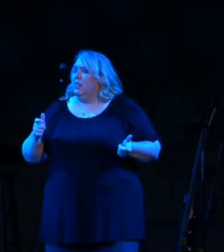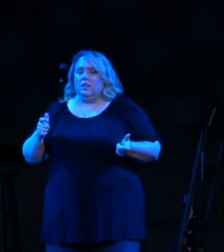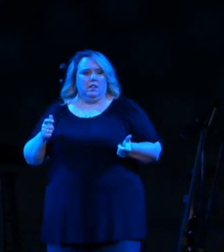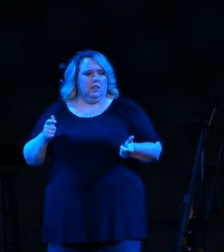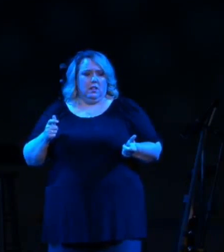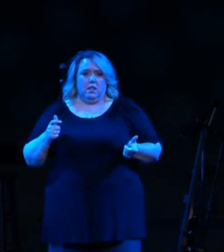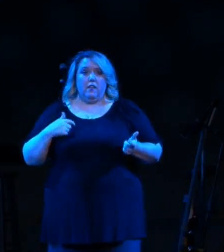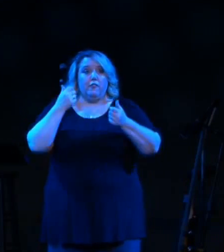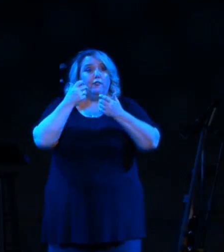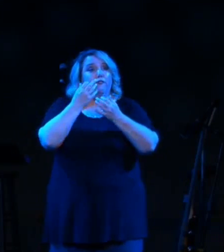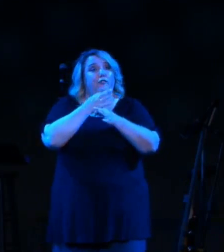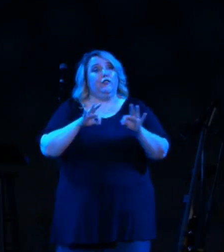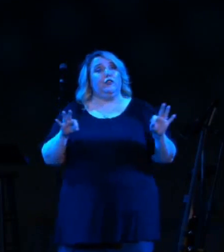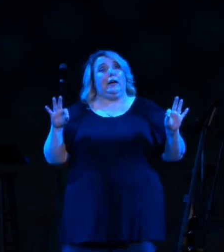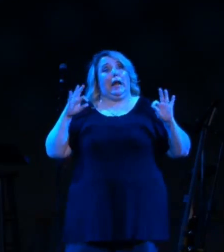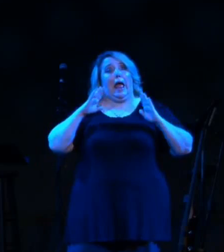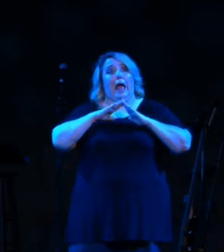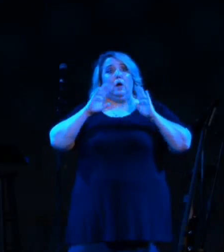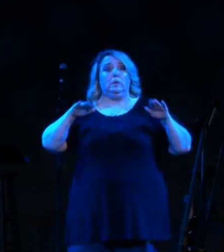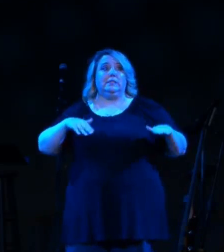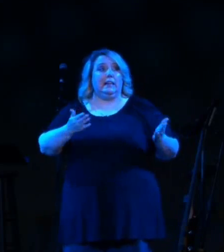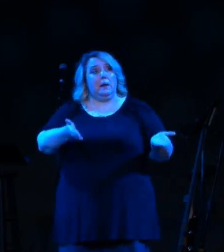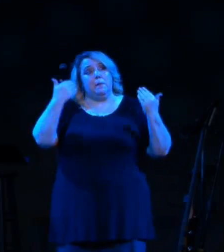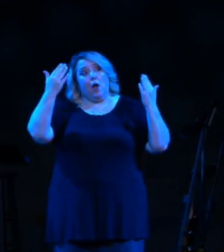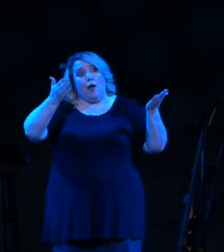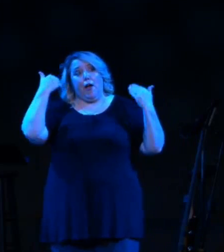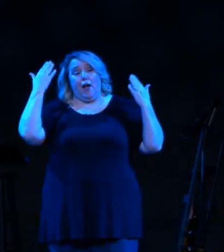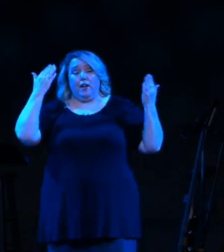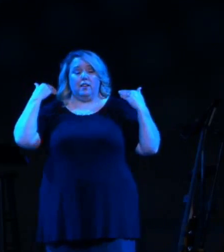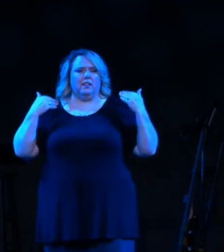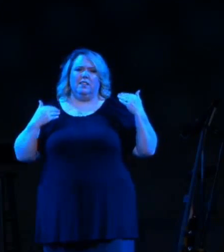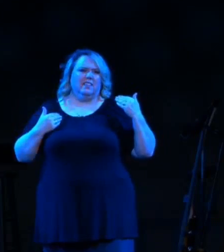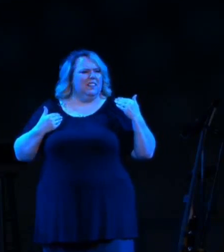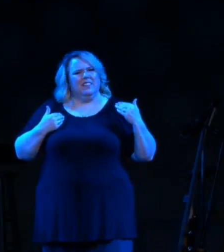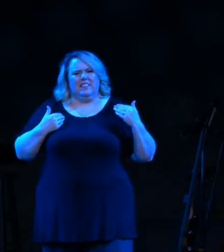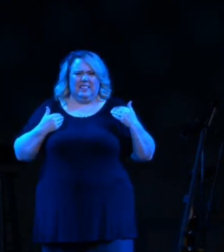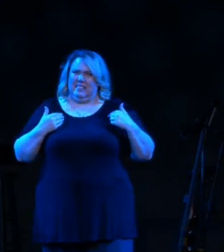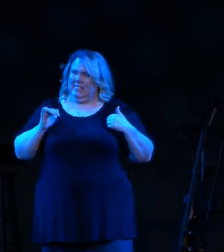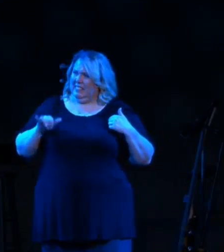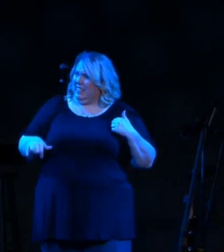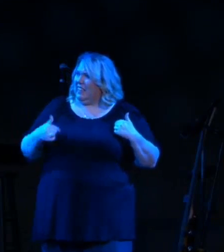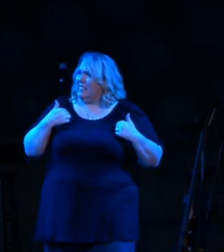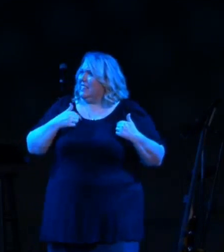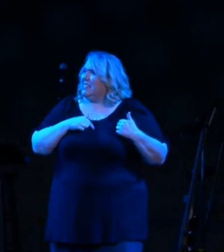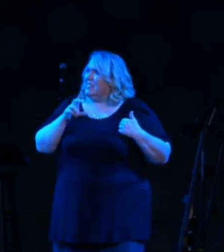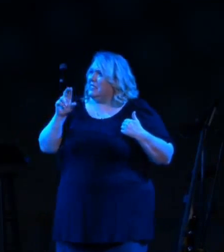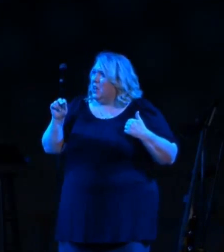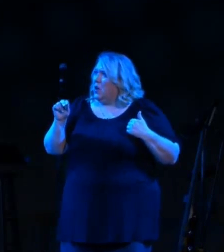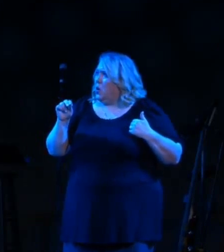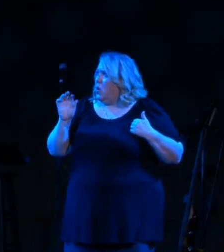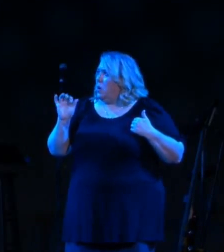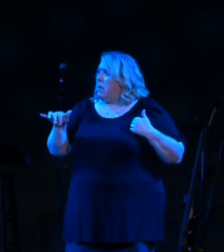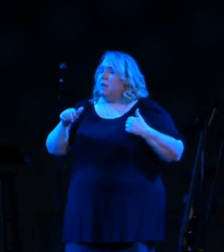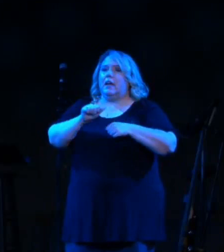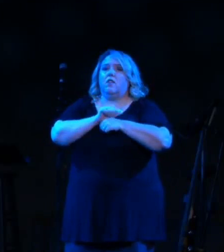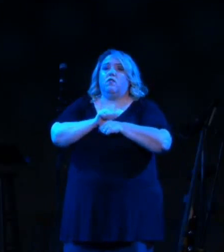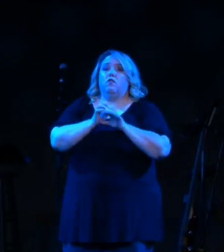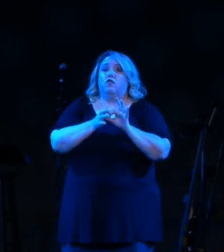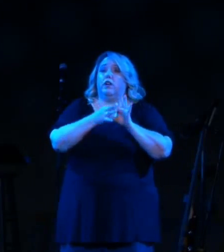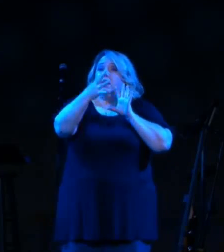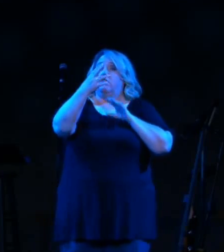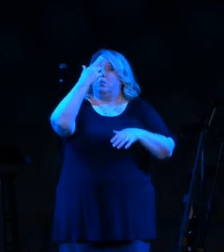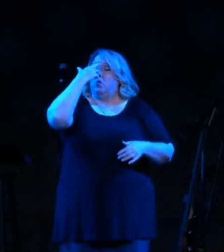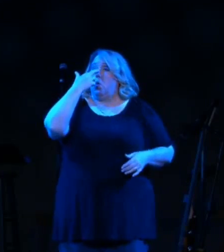this free housing business. Or at the very least, can you free us from the Romans, perhaps?